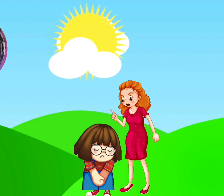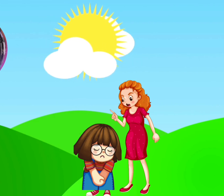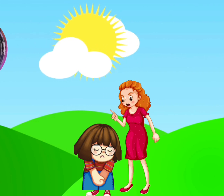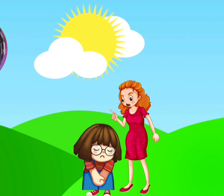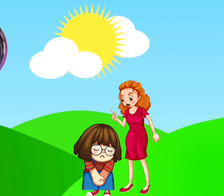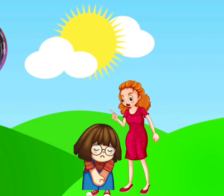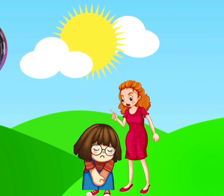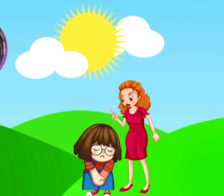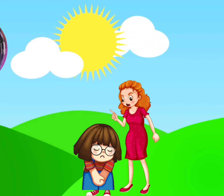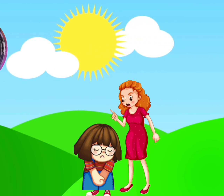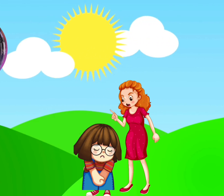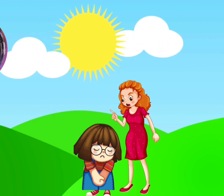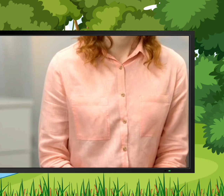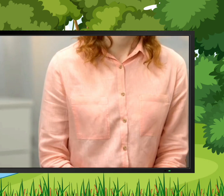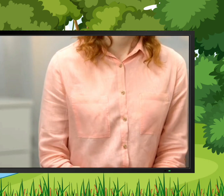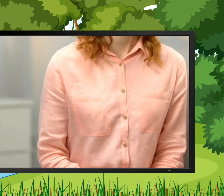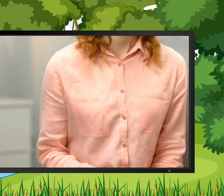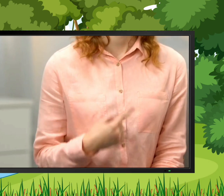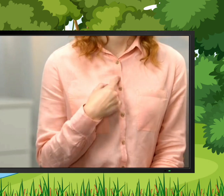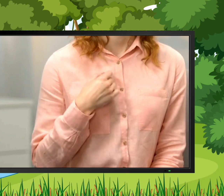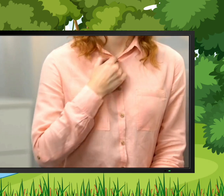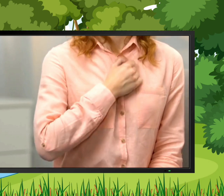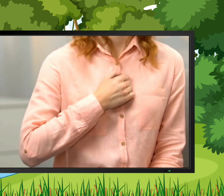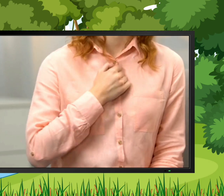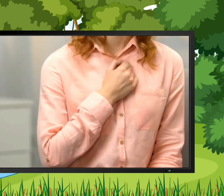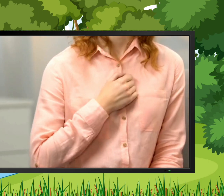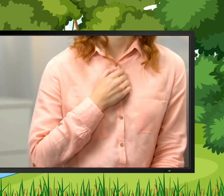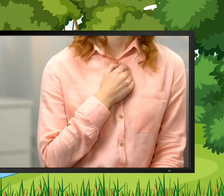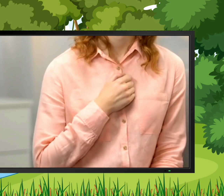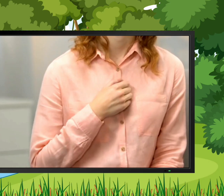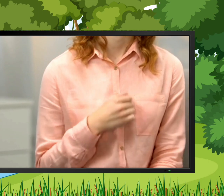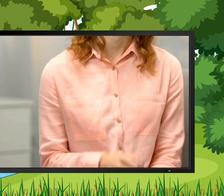do this. Sign sorry.